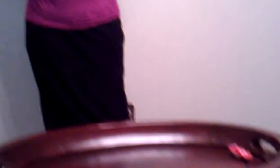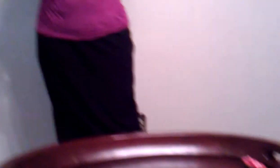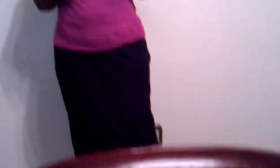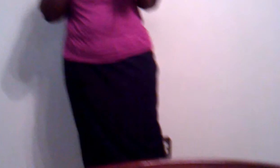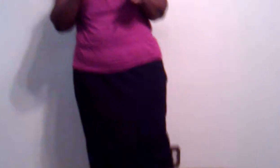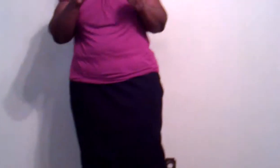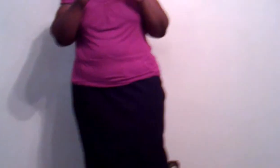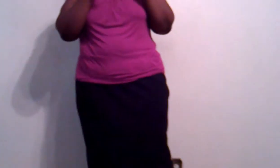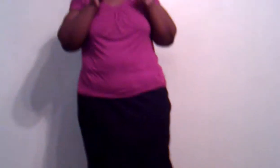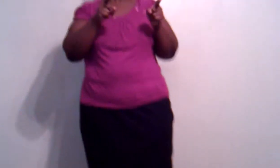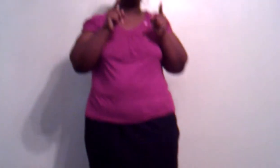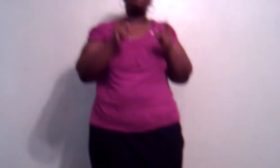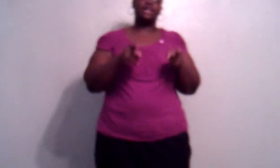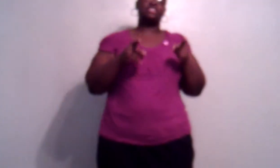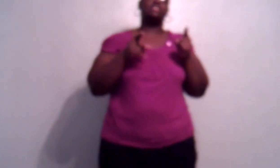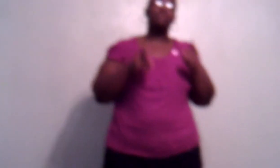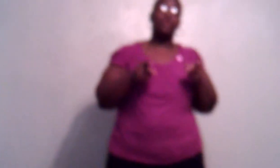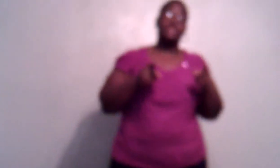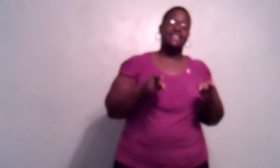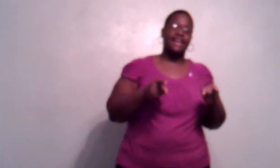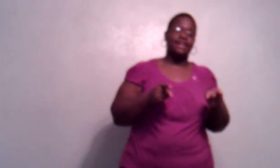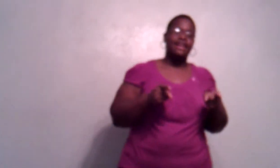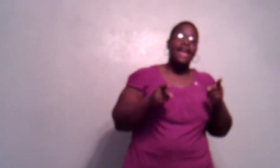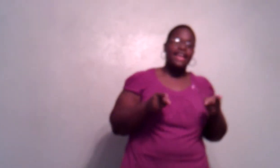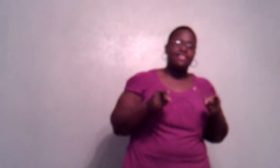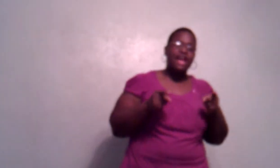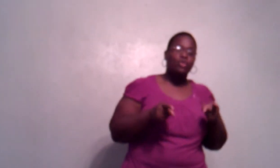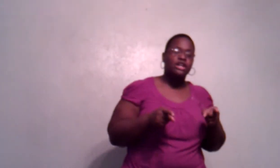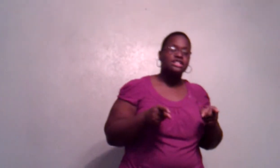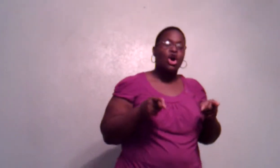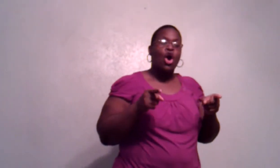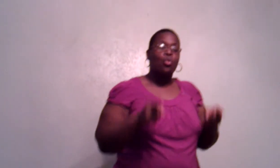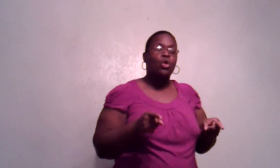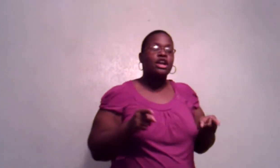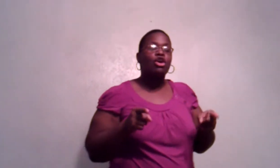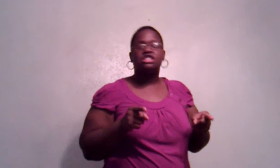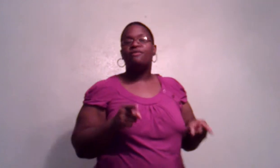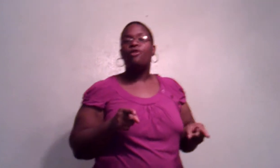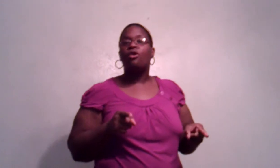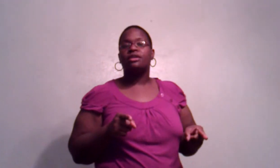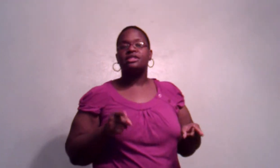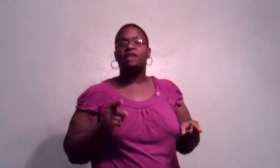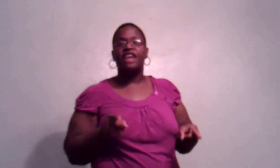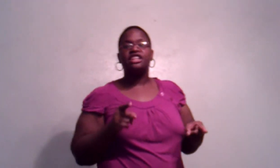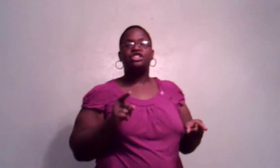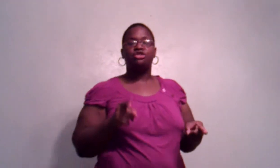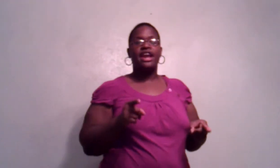Let's go back to our essential question for today. And that was, what are some forms of energy